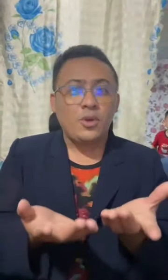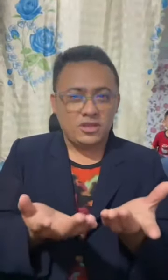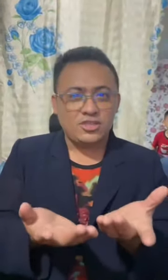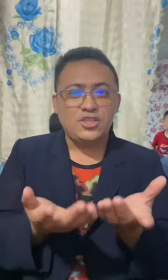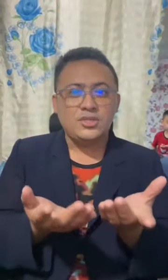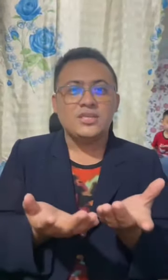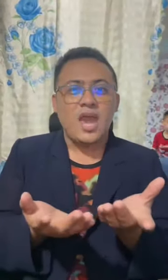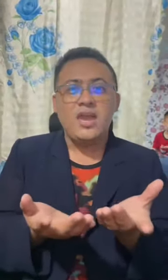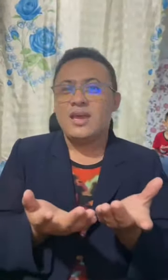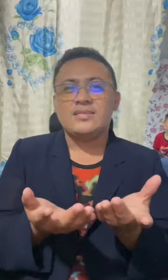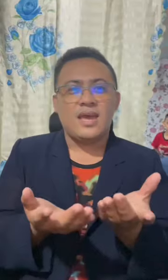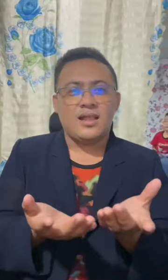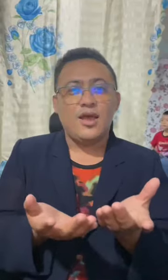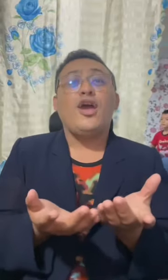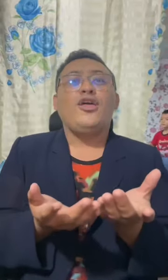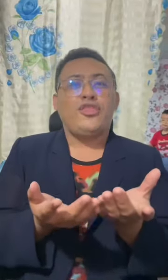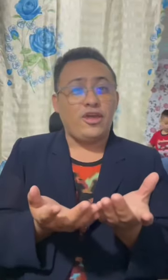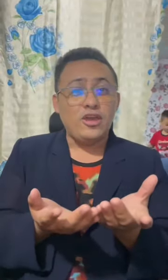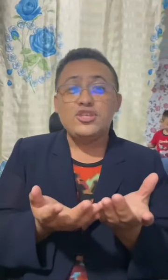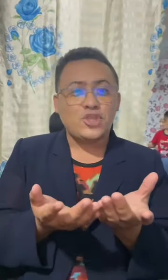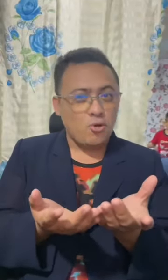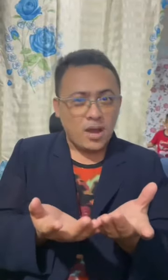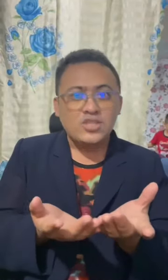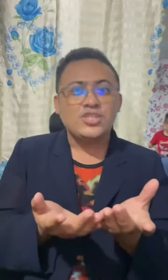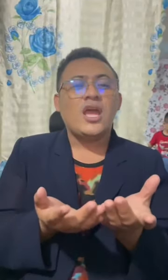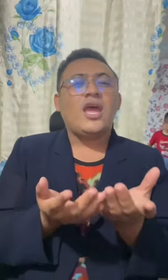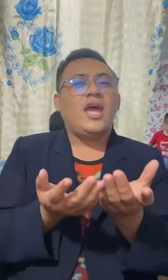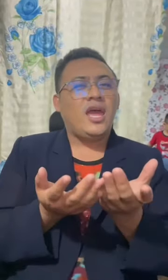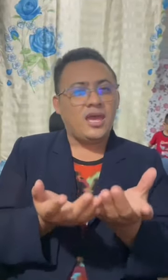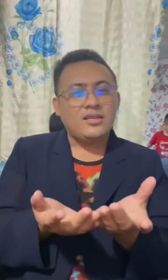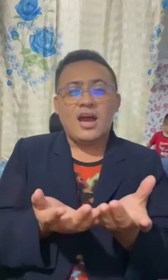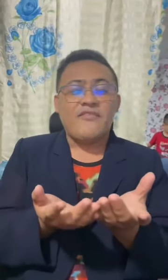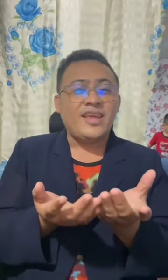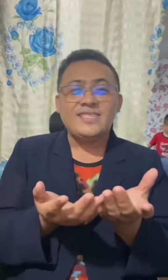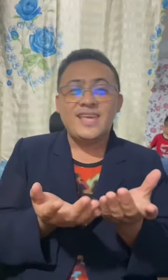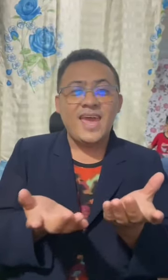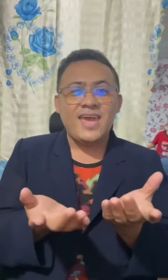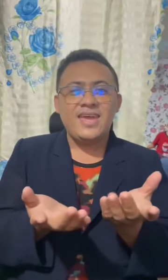greetings using ASL. Thank you so much and have a nice day.